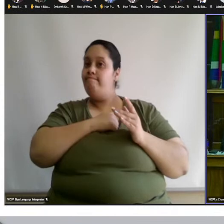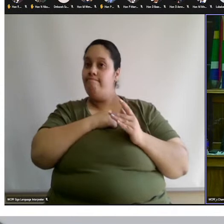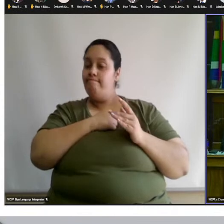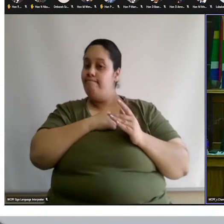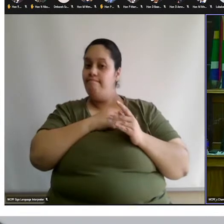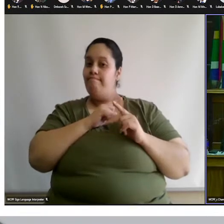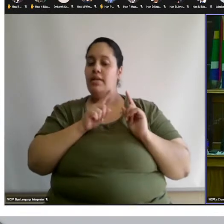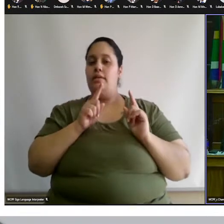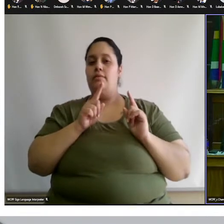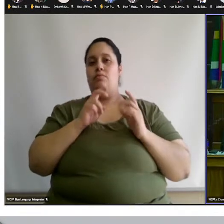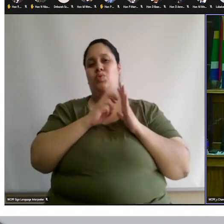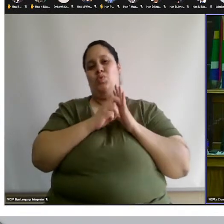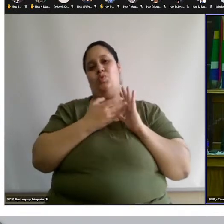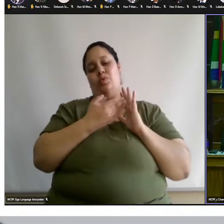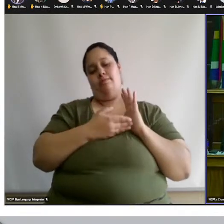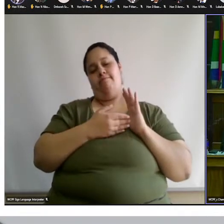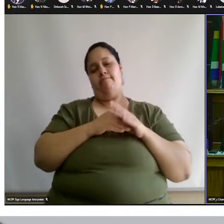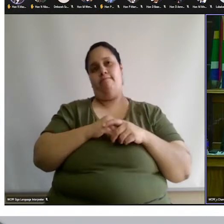rules.